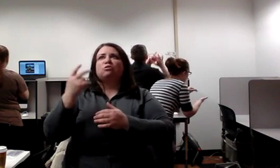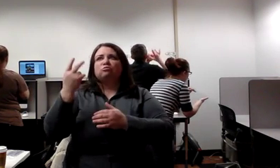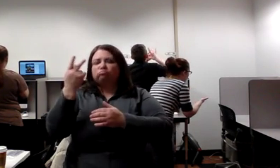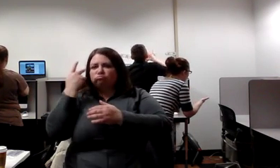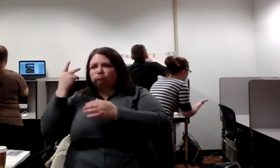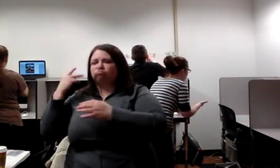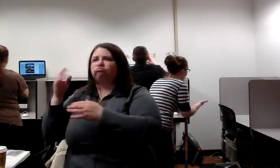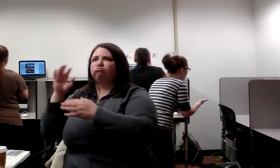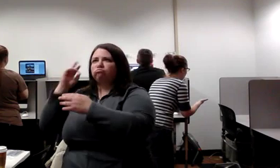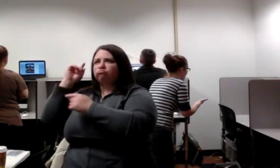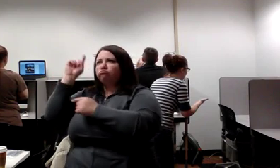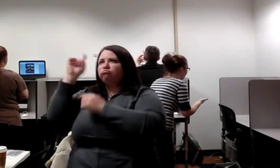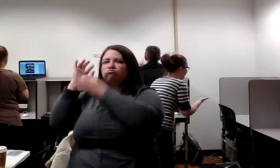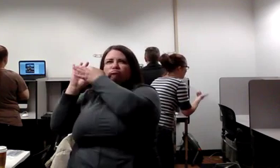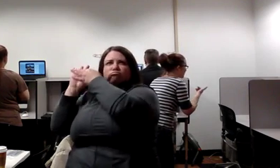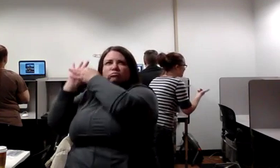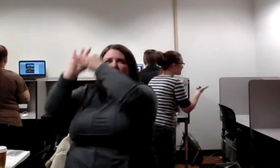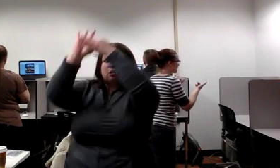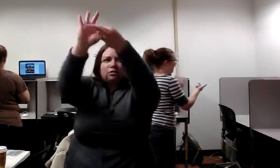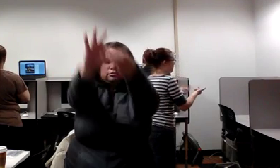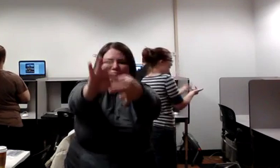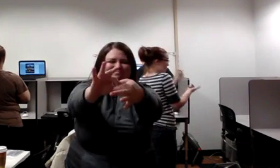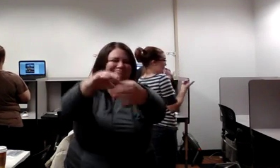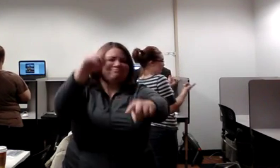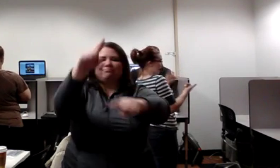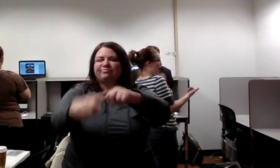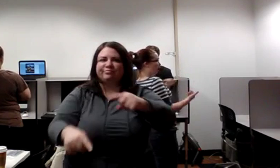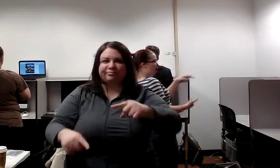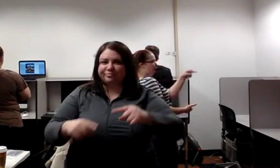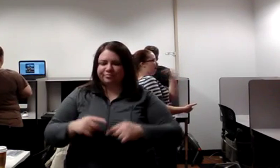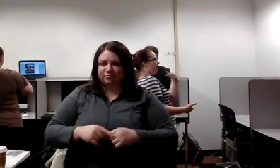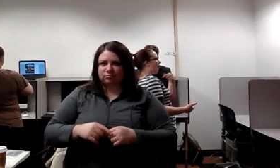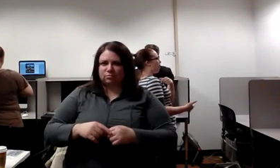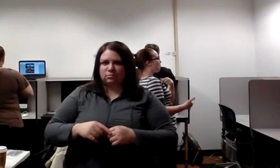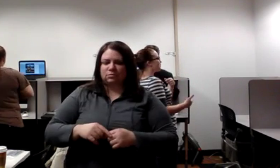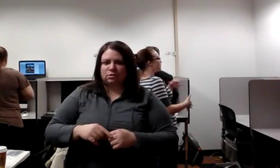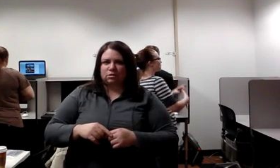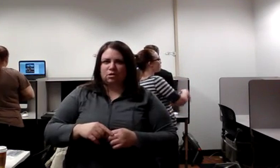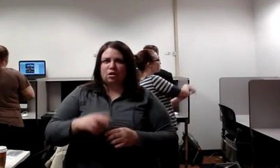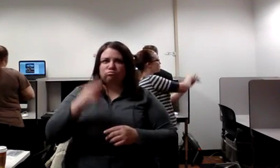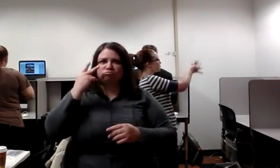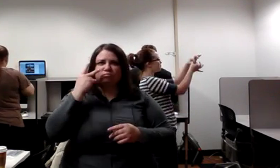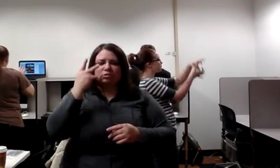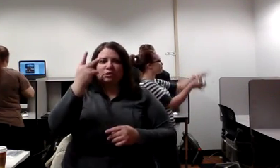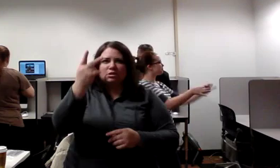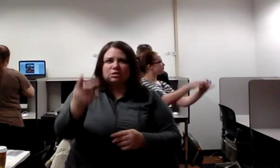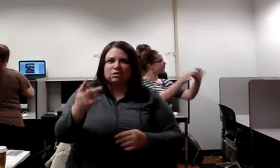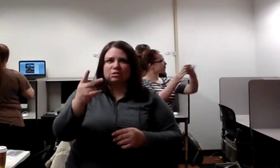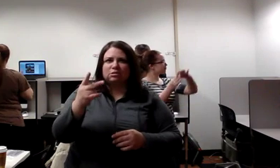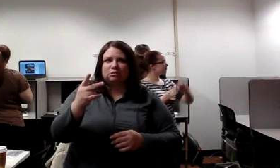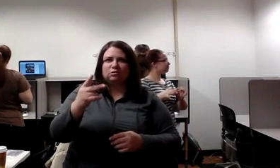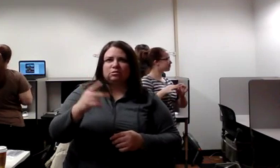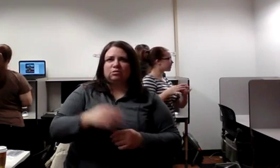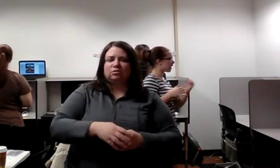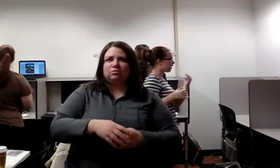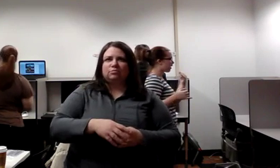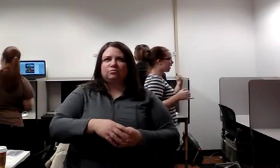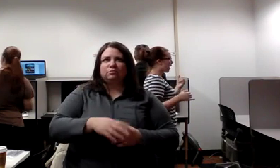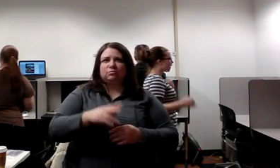very, very clear looking backwards 10 years later. Again, you can't connect the dots looking forward. You can only connect them